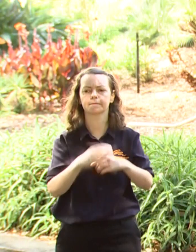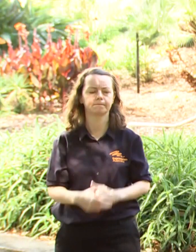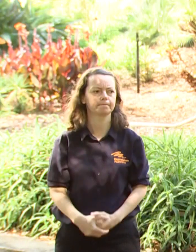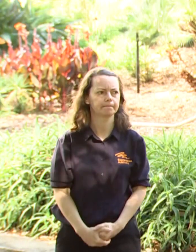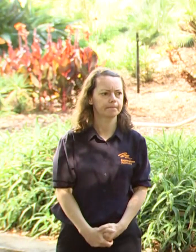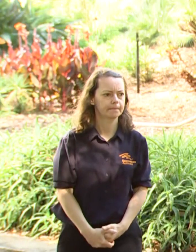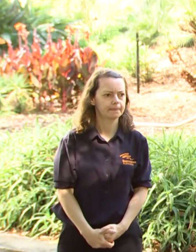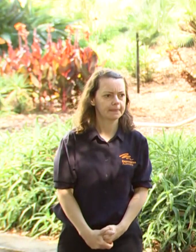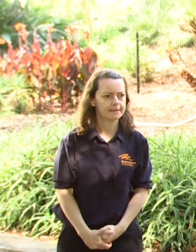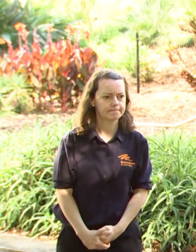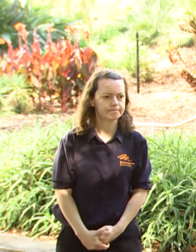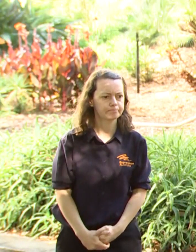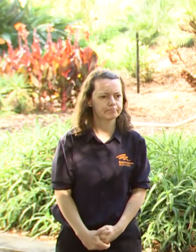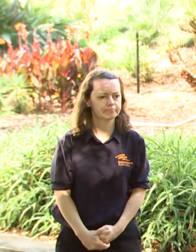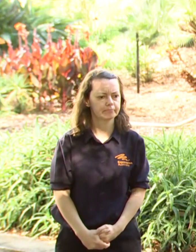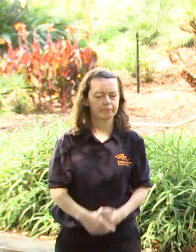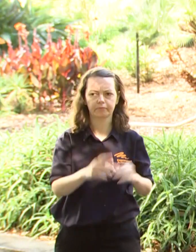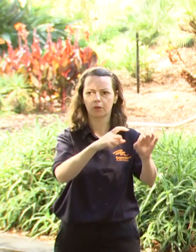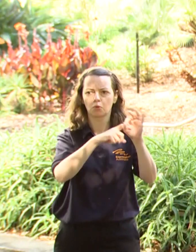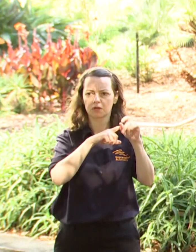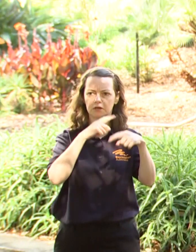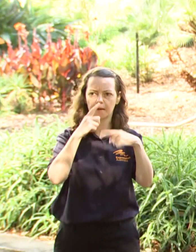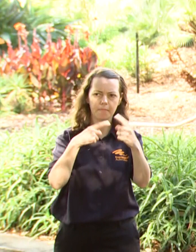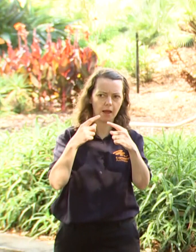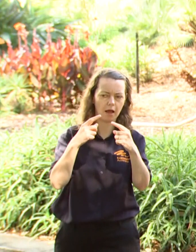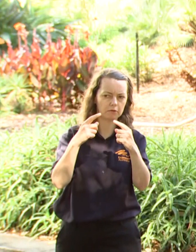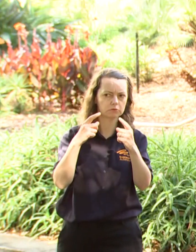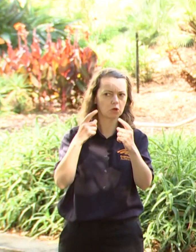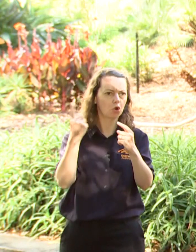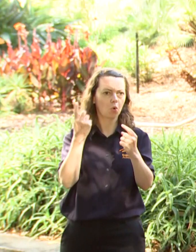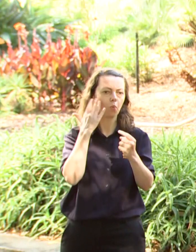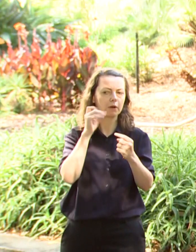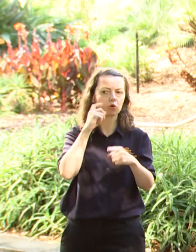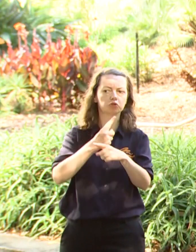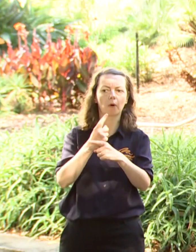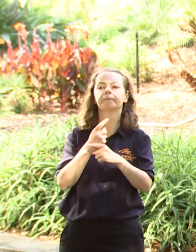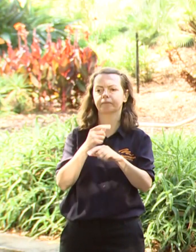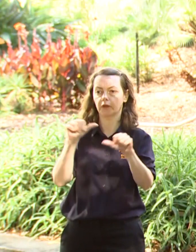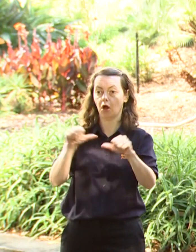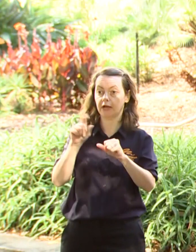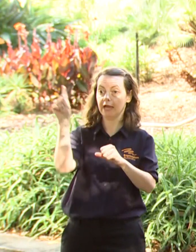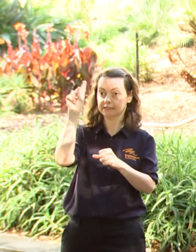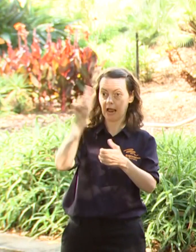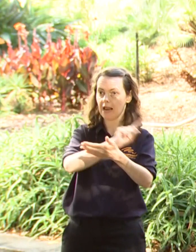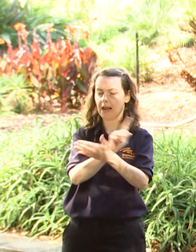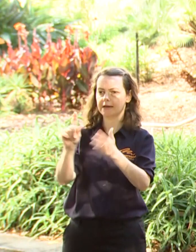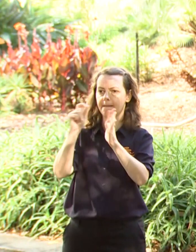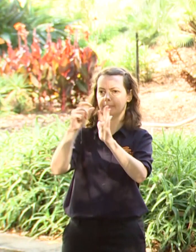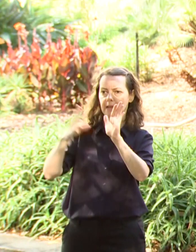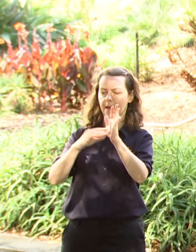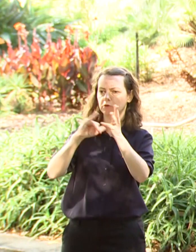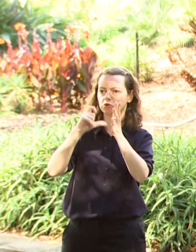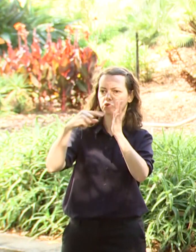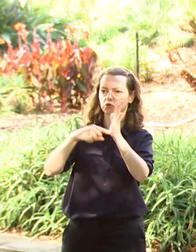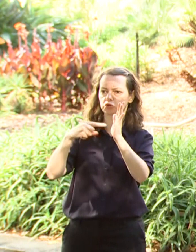out? No, I don't think I will be, but I think that the Prime Minister will speak to a whole range of issues coming out of National Cabinet, as he normally does.